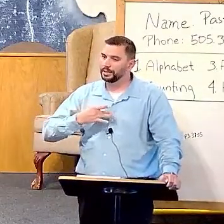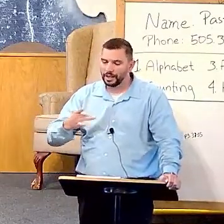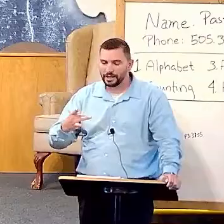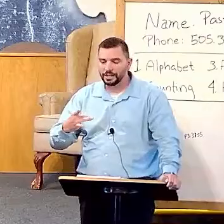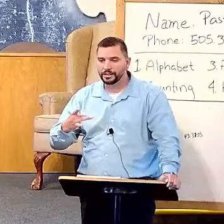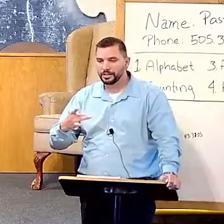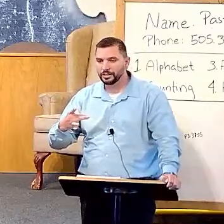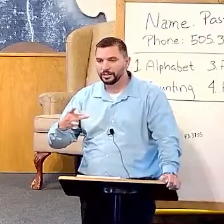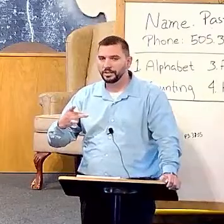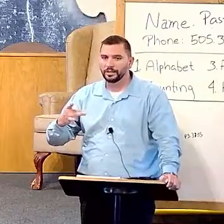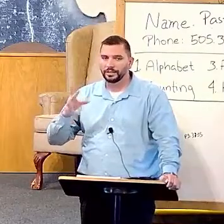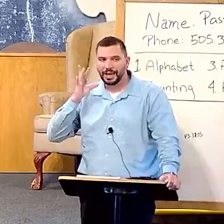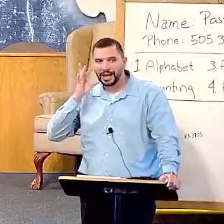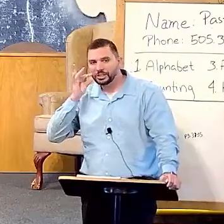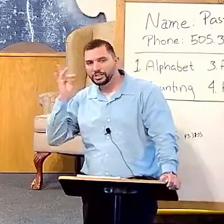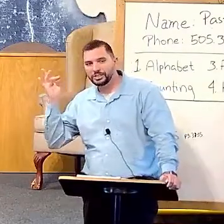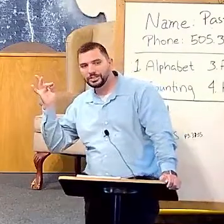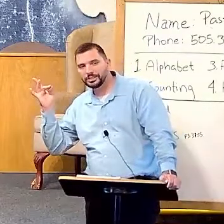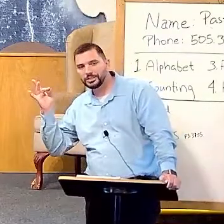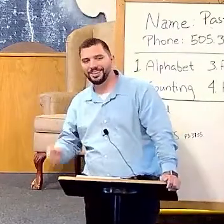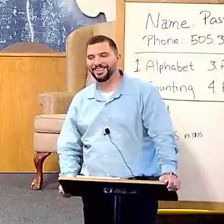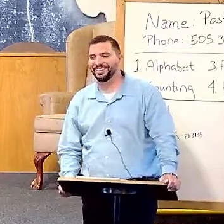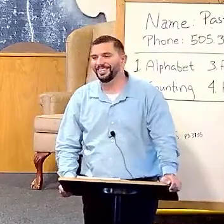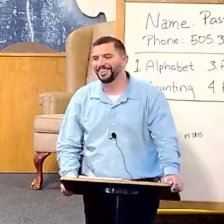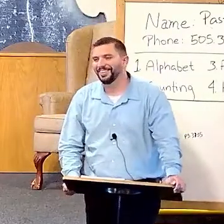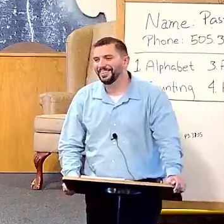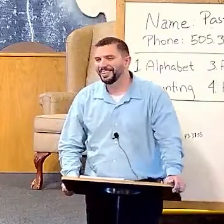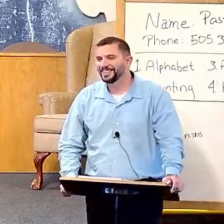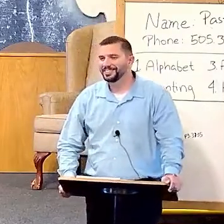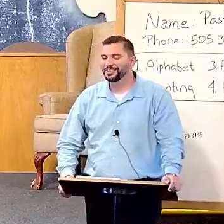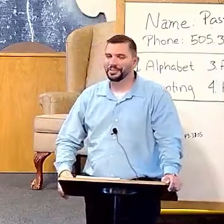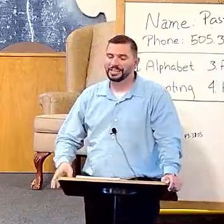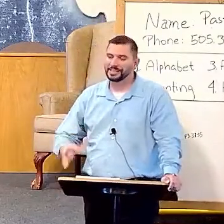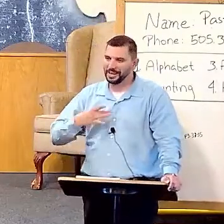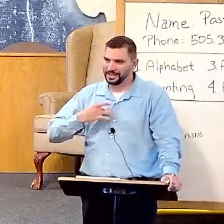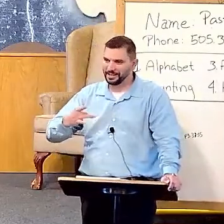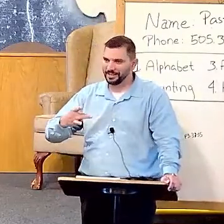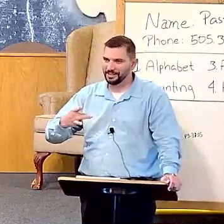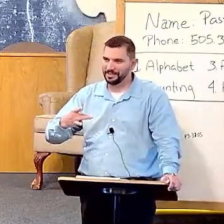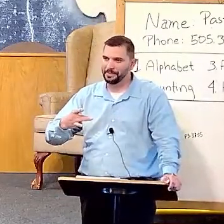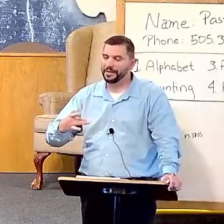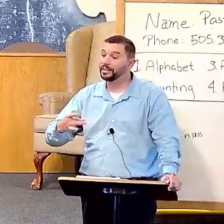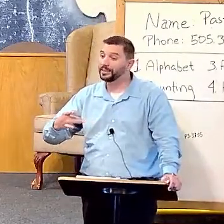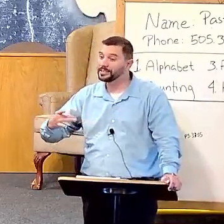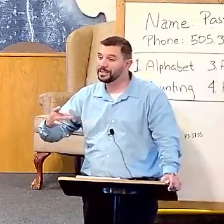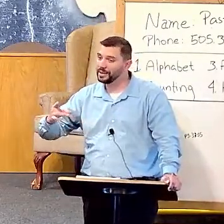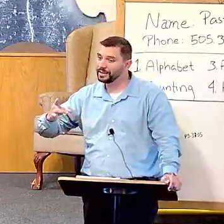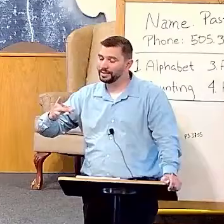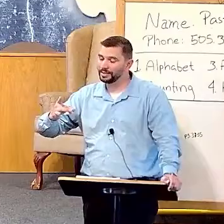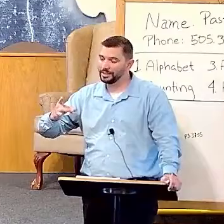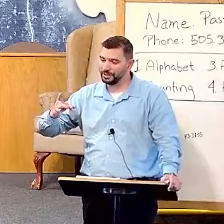like cats. So that's like. And then dislike is you're going to throw it